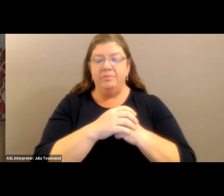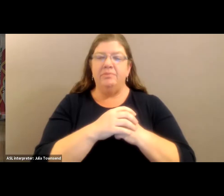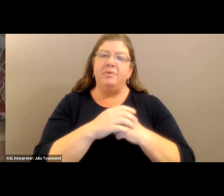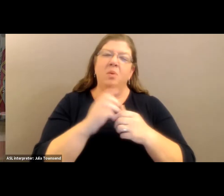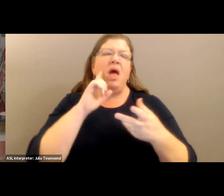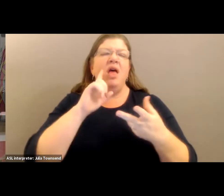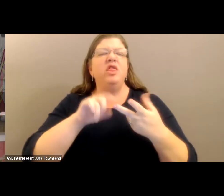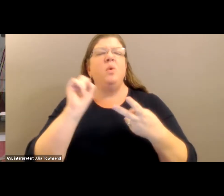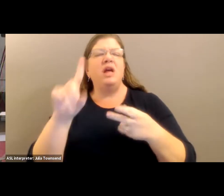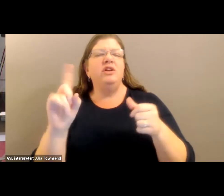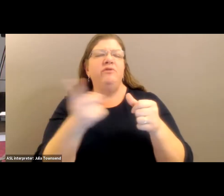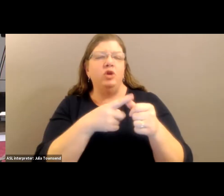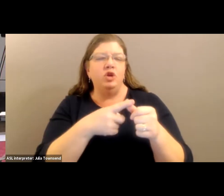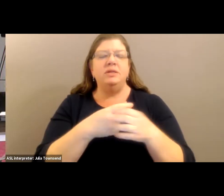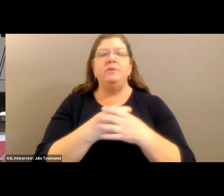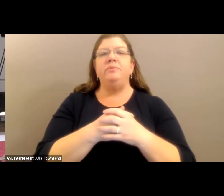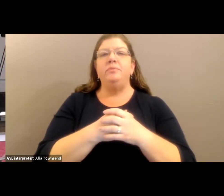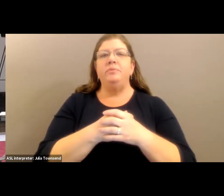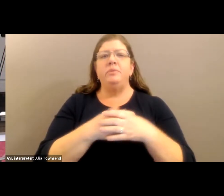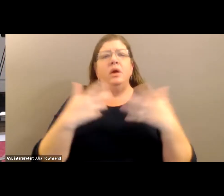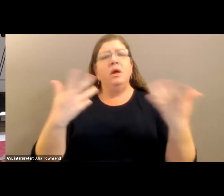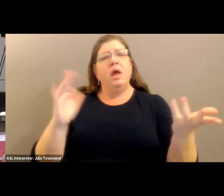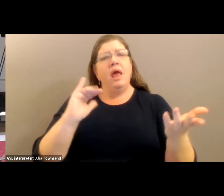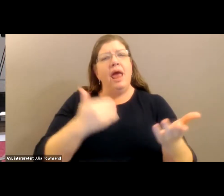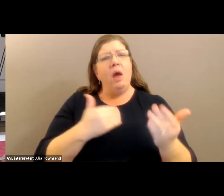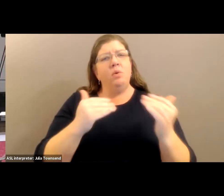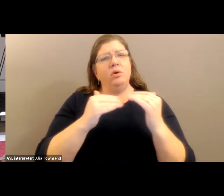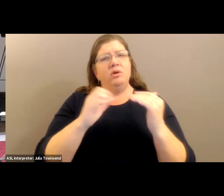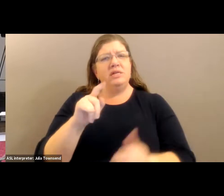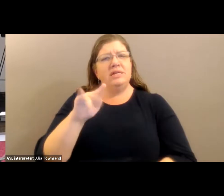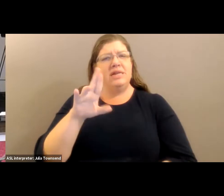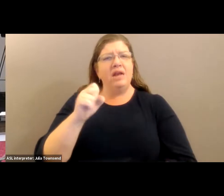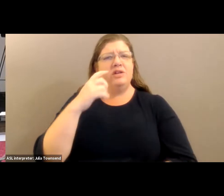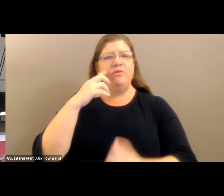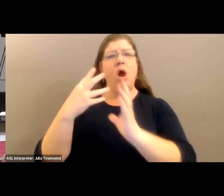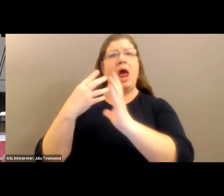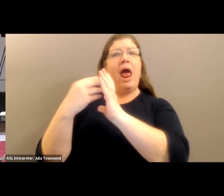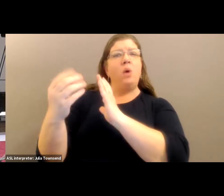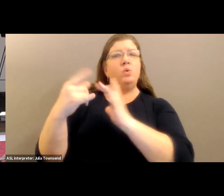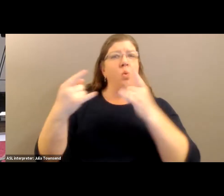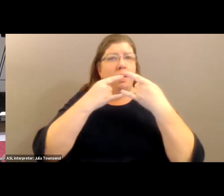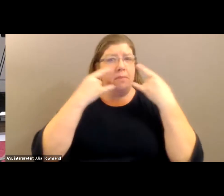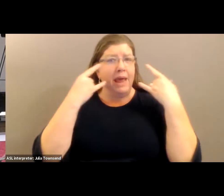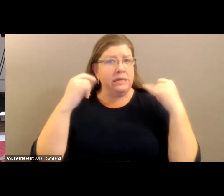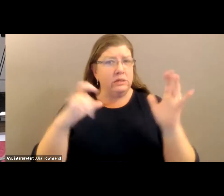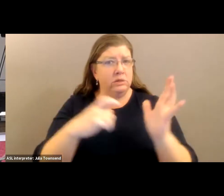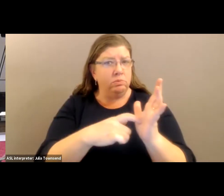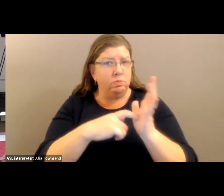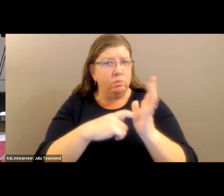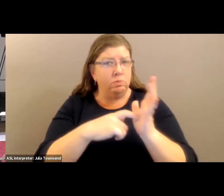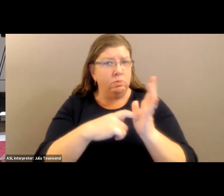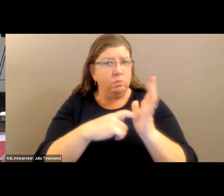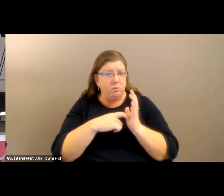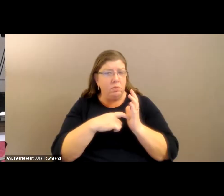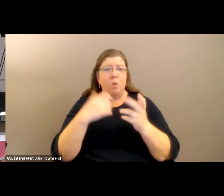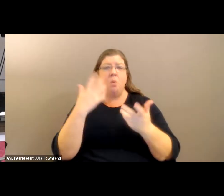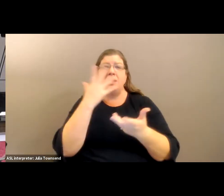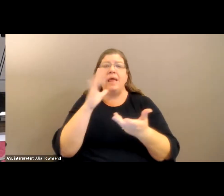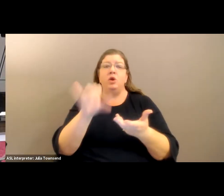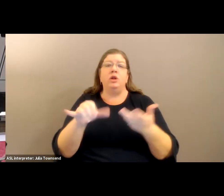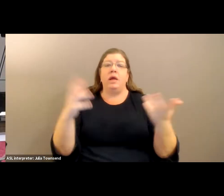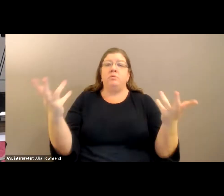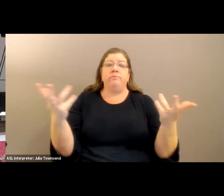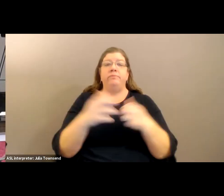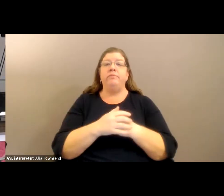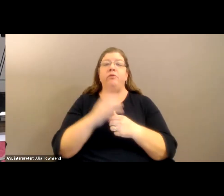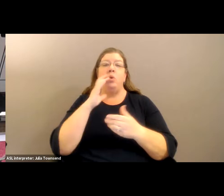first. What is our status of an outdoor mask mandate? Is that still present, and what does that look like